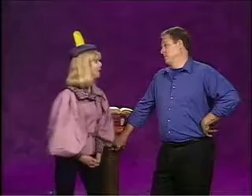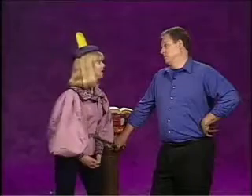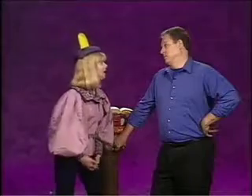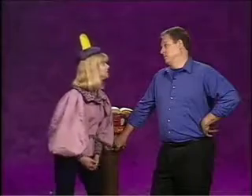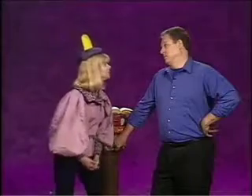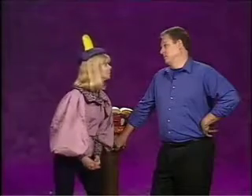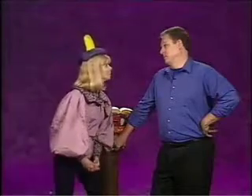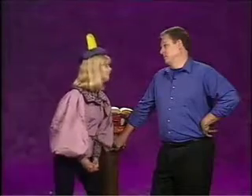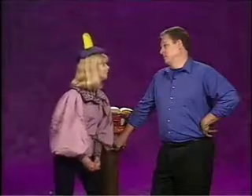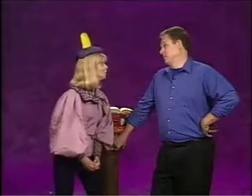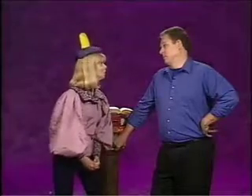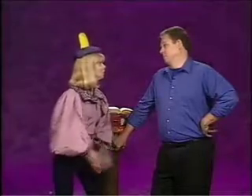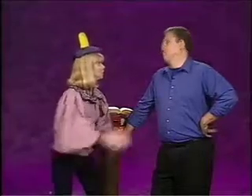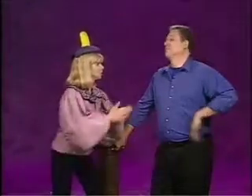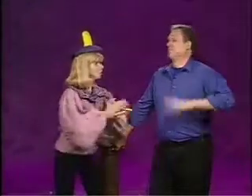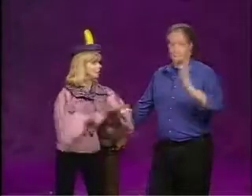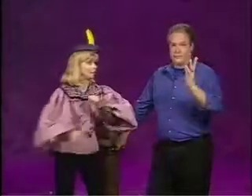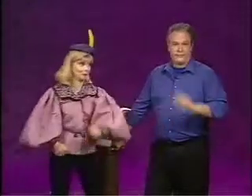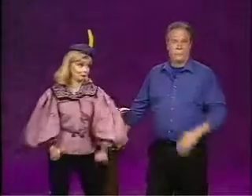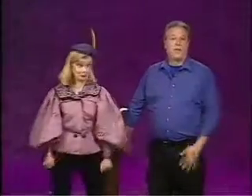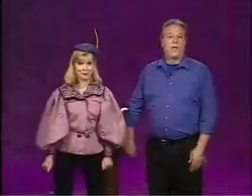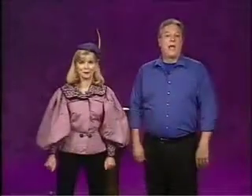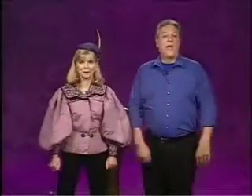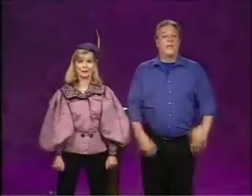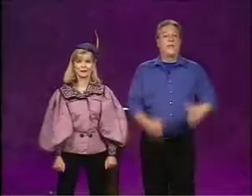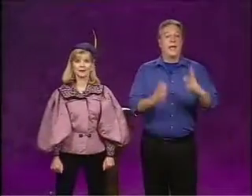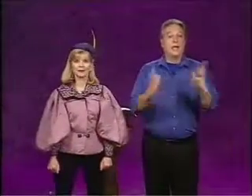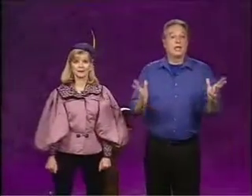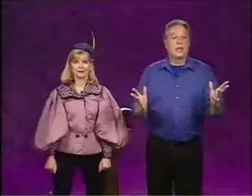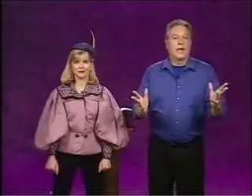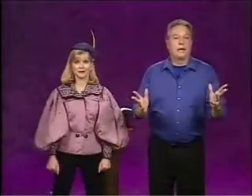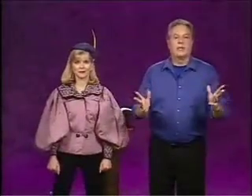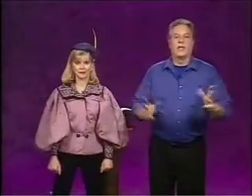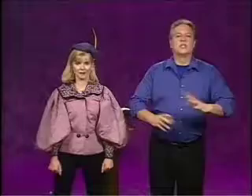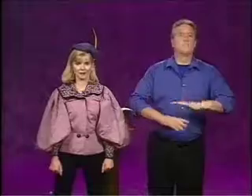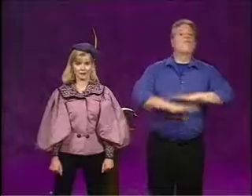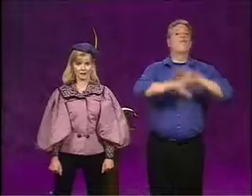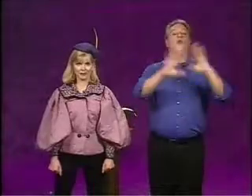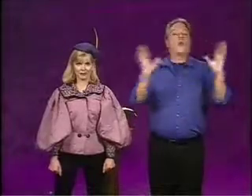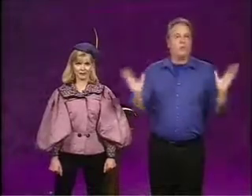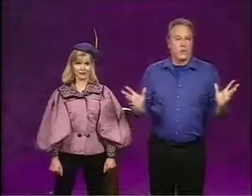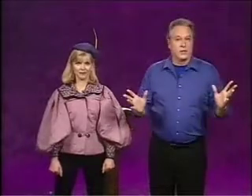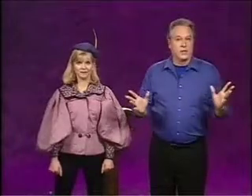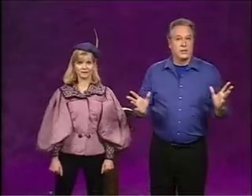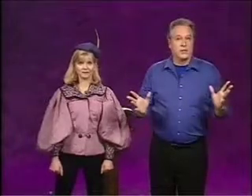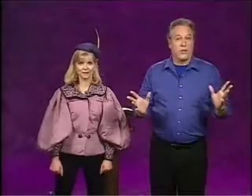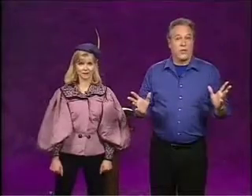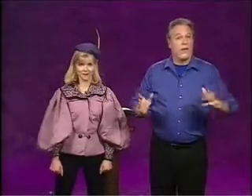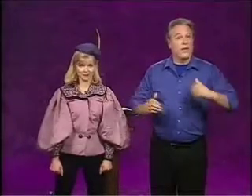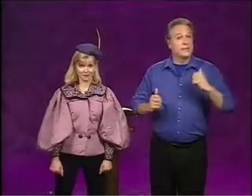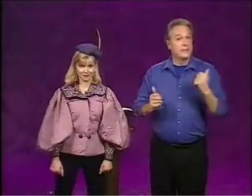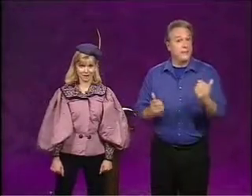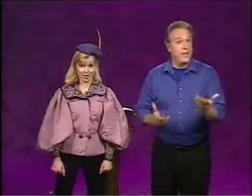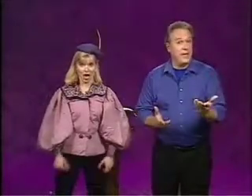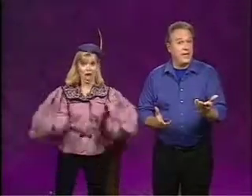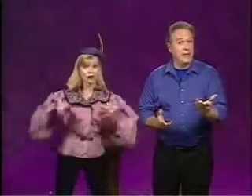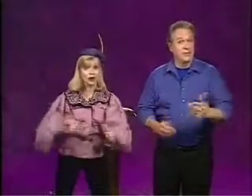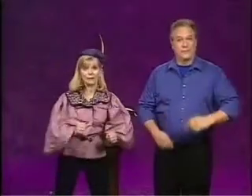Okay, I can spare exactly 12 minutes, so come on. The English language is full of words that describe speed.